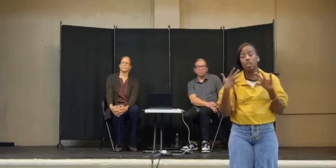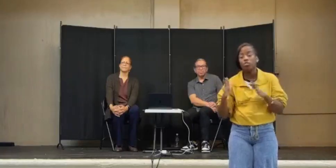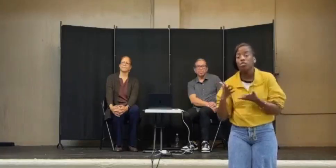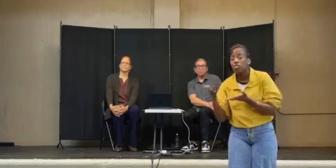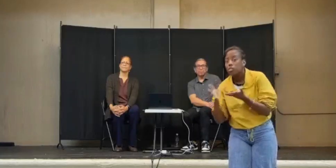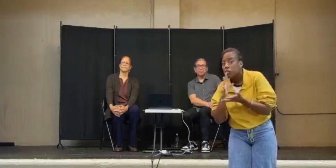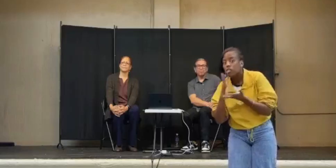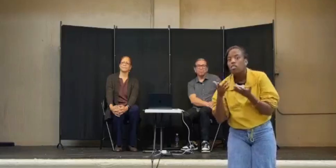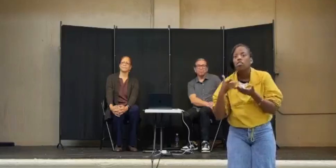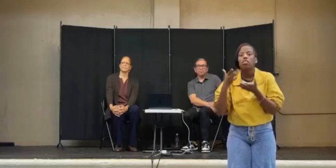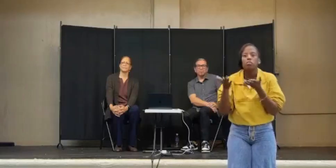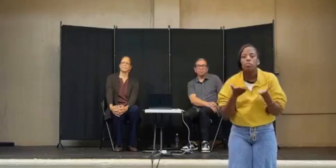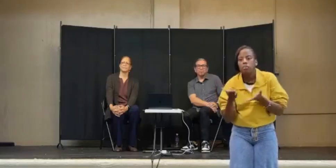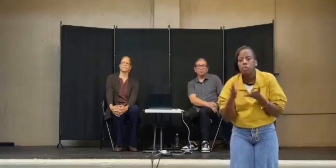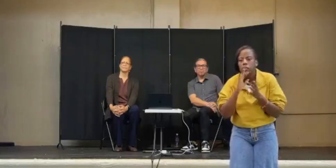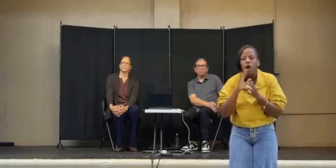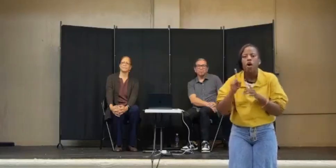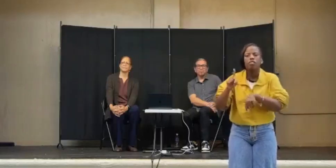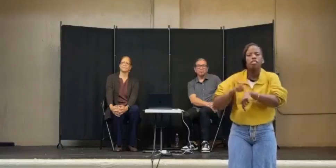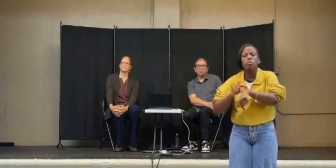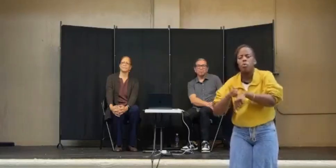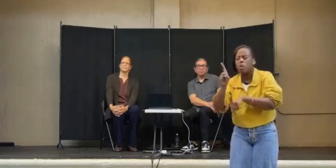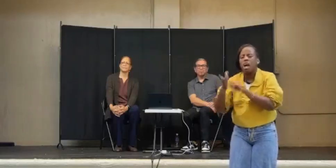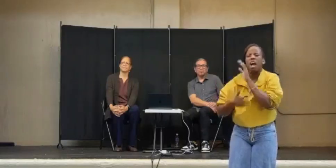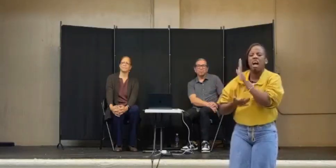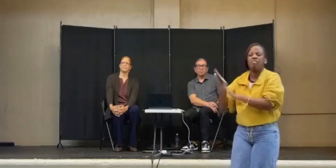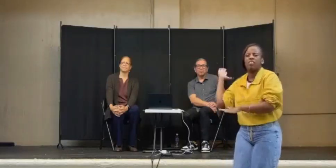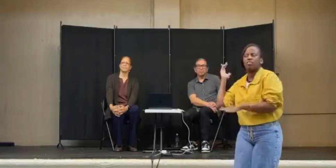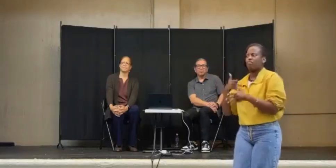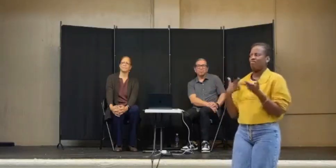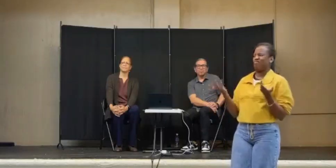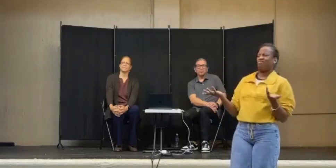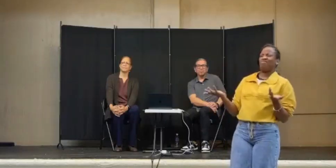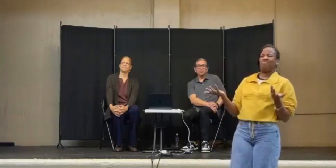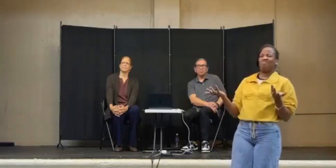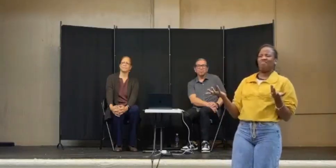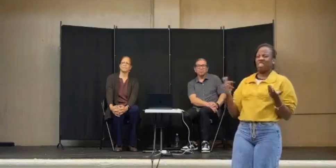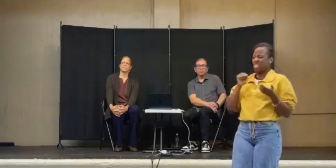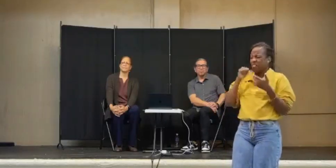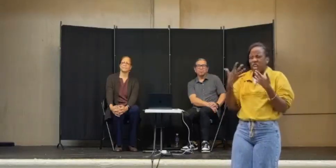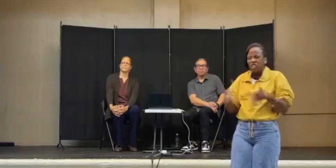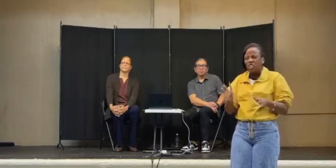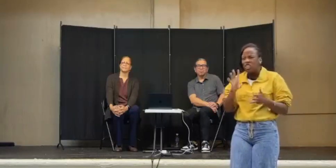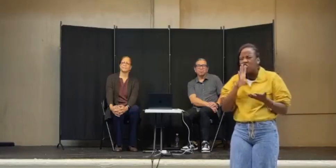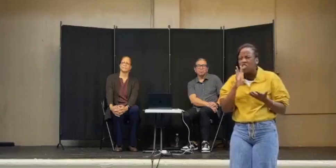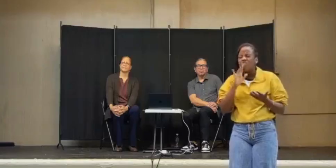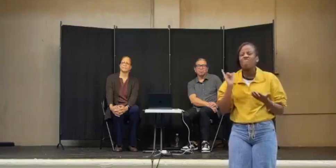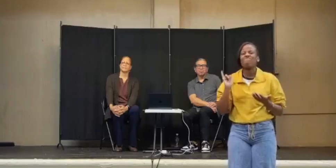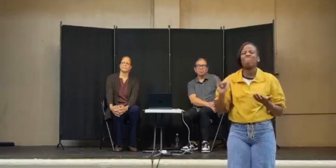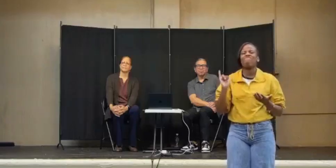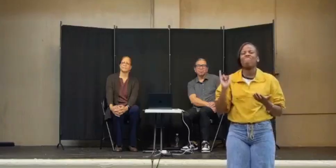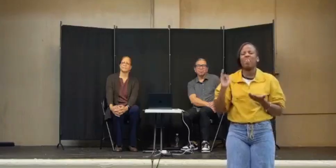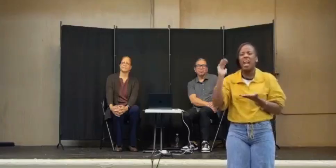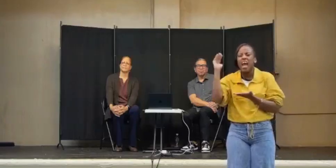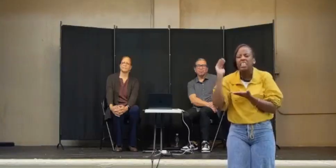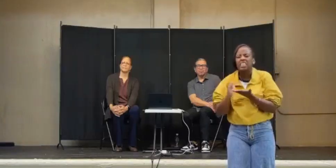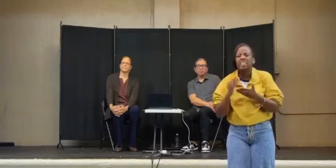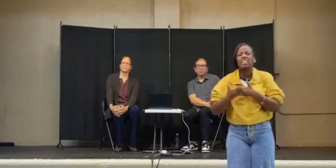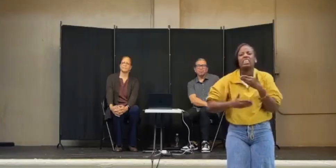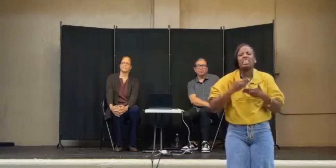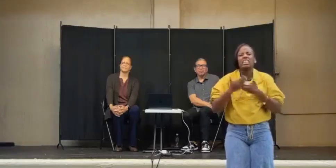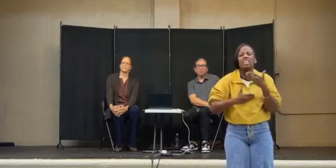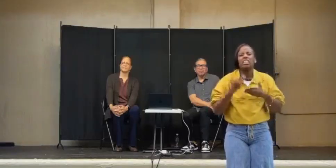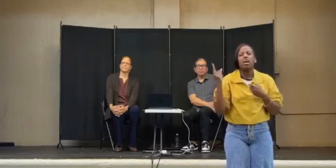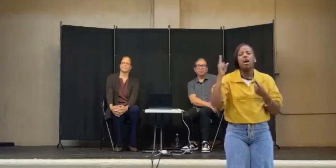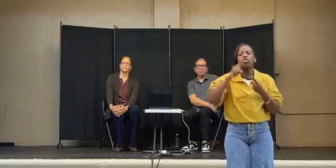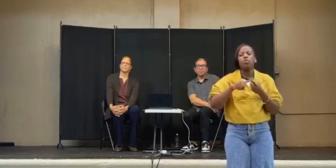wait patiently until they were done talking, and then they'd be like, oh, what did you want? What did you want to say? And then by that time, it's like, oh, well, gotta go. Time to go now.